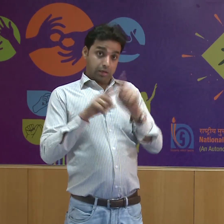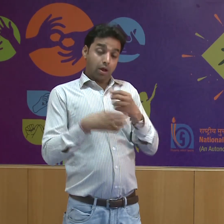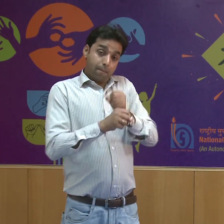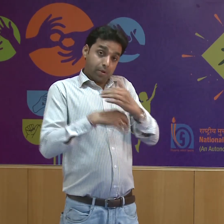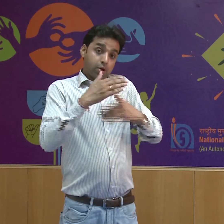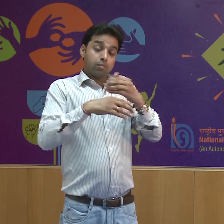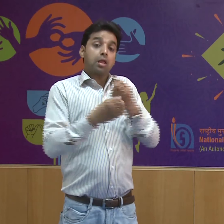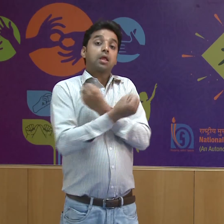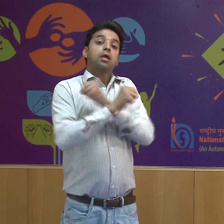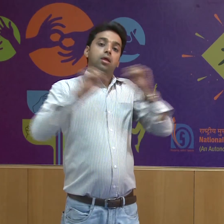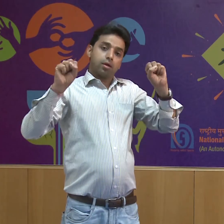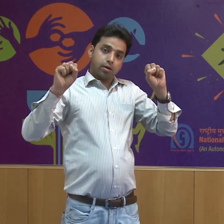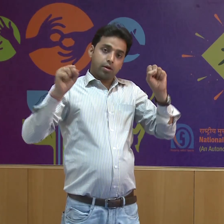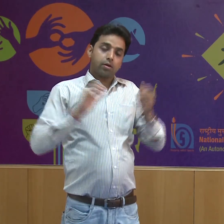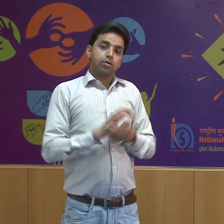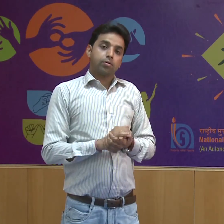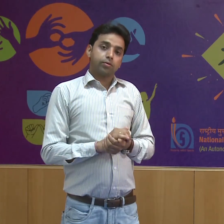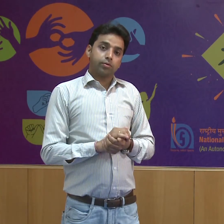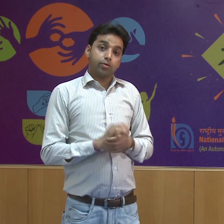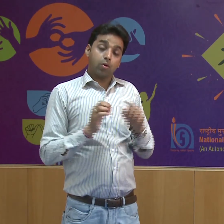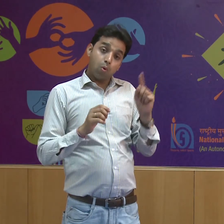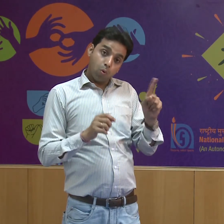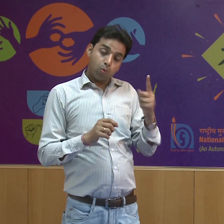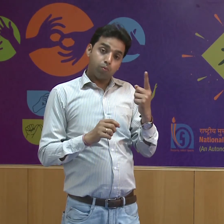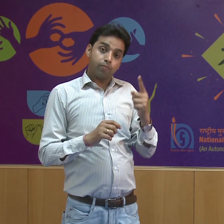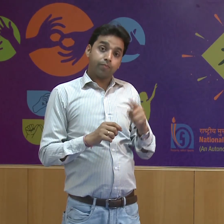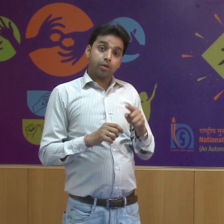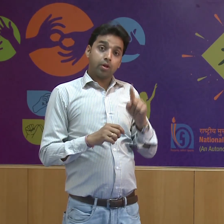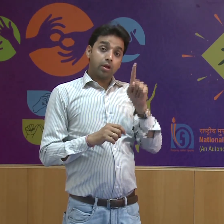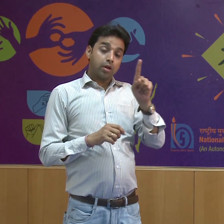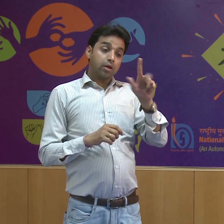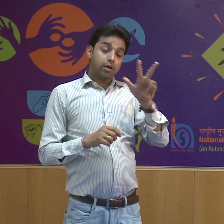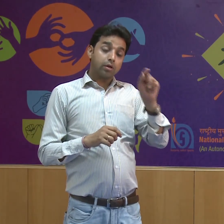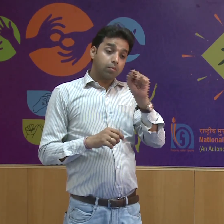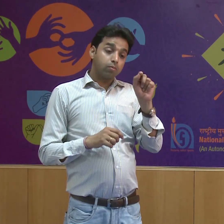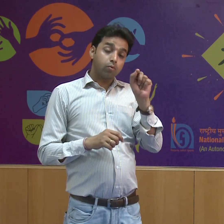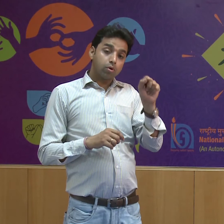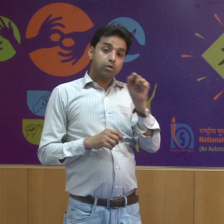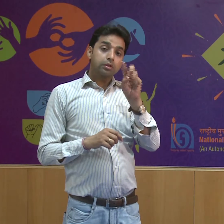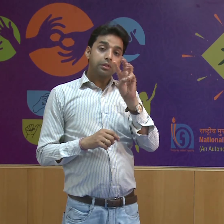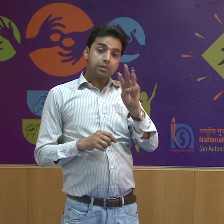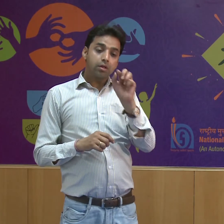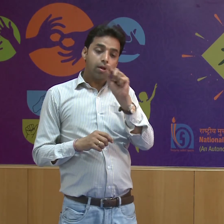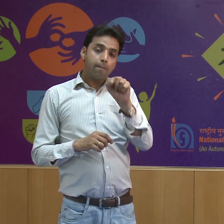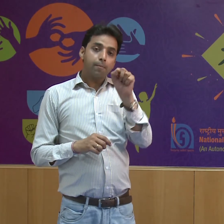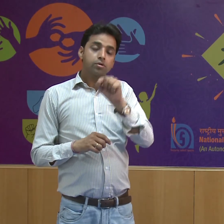only 18.3% of its population